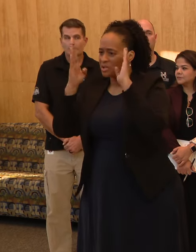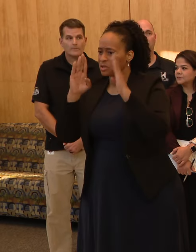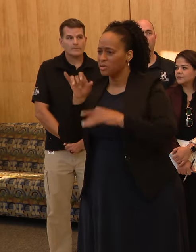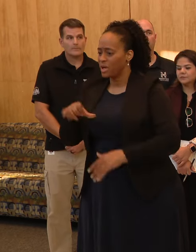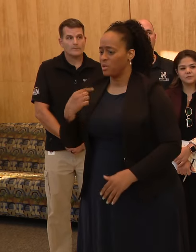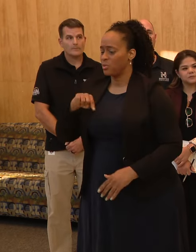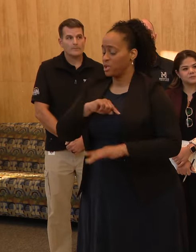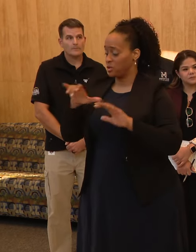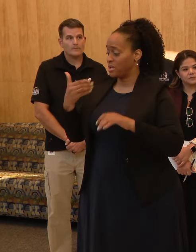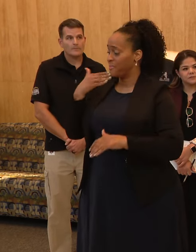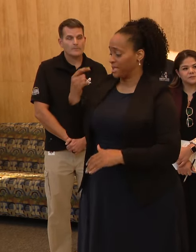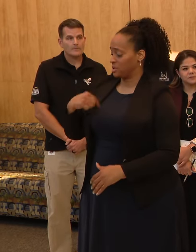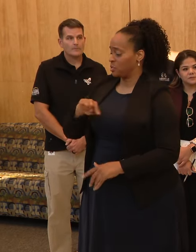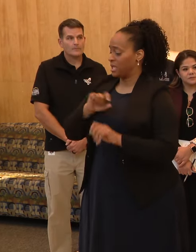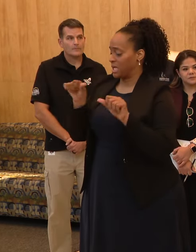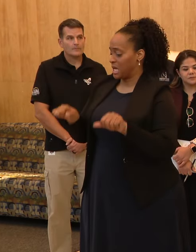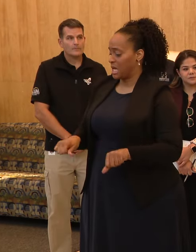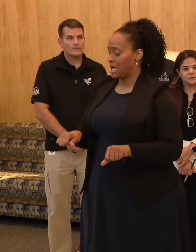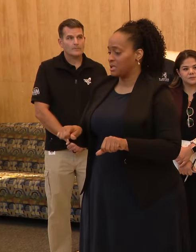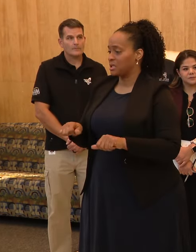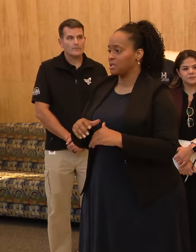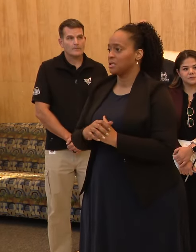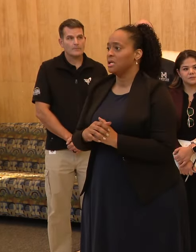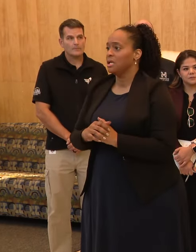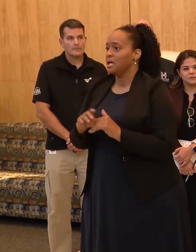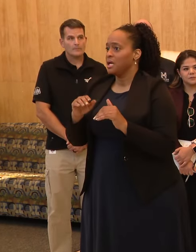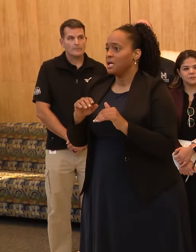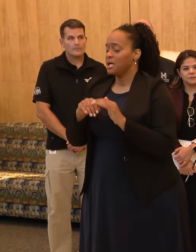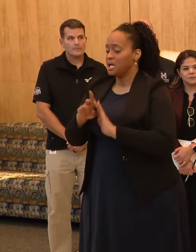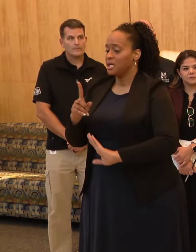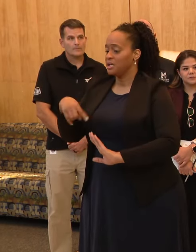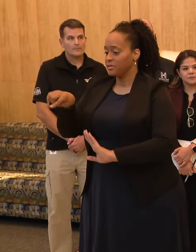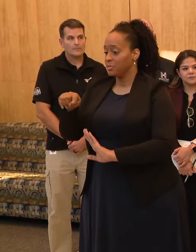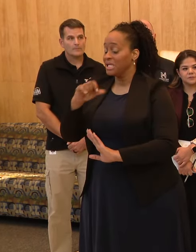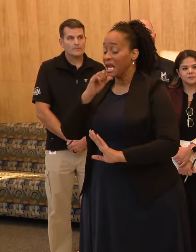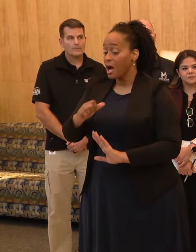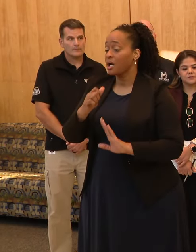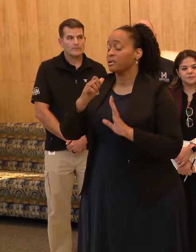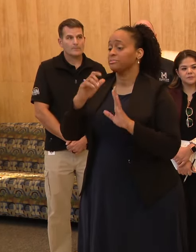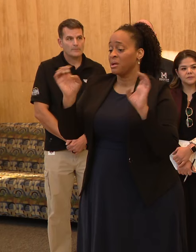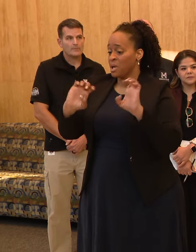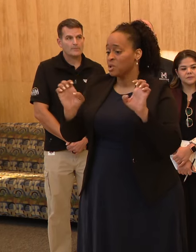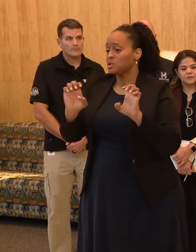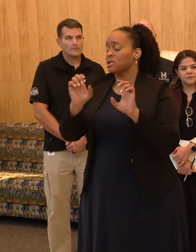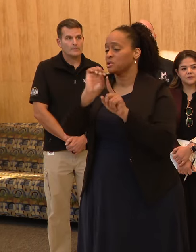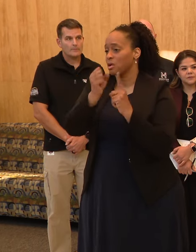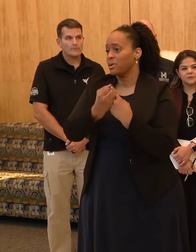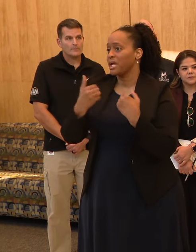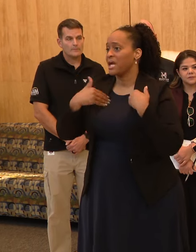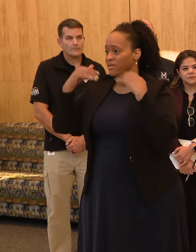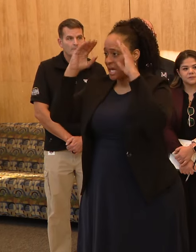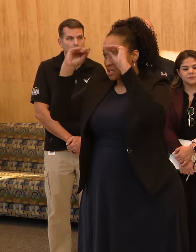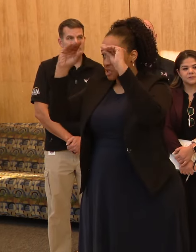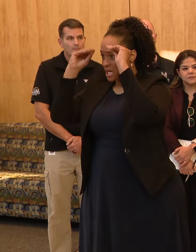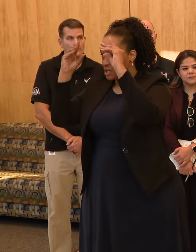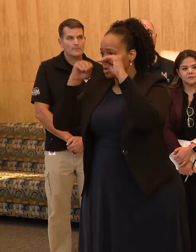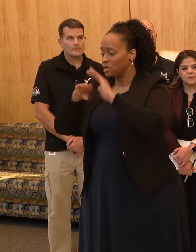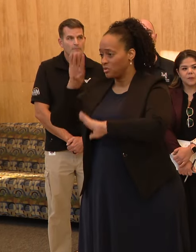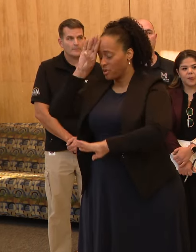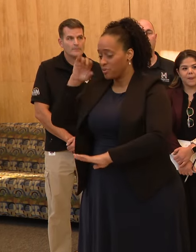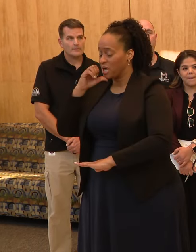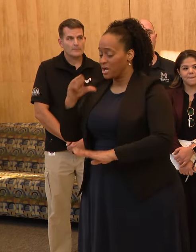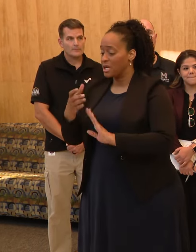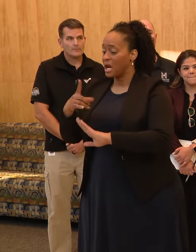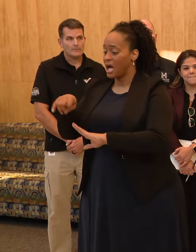we do the best we can. In non-crisis circumstances, we have an education program carried out by Houston Fire. When they're not making